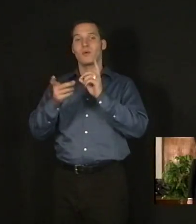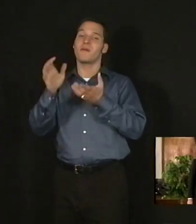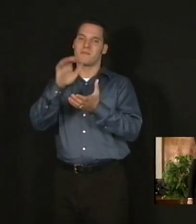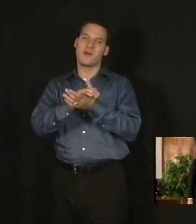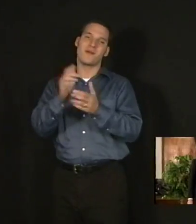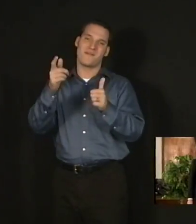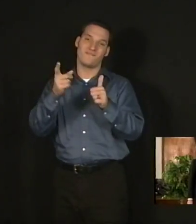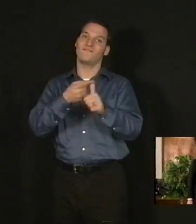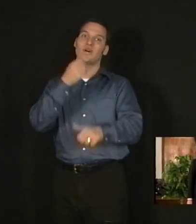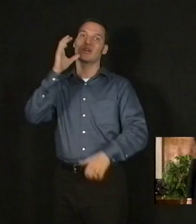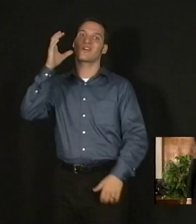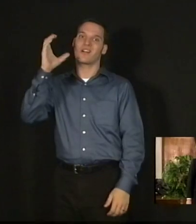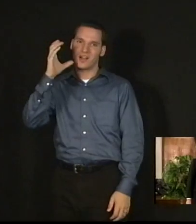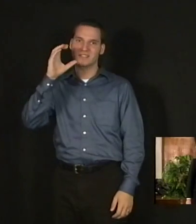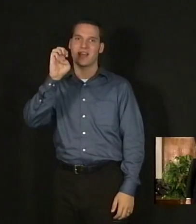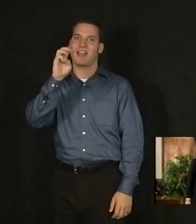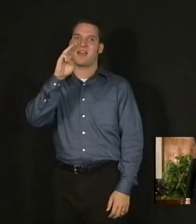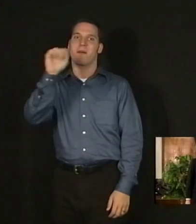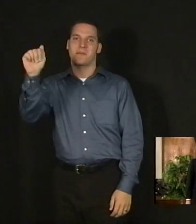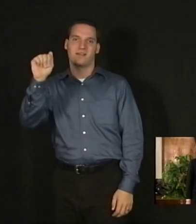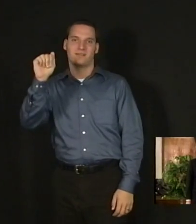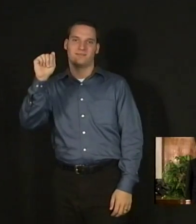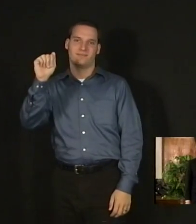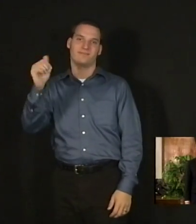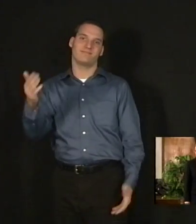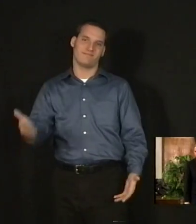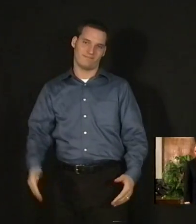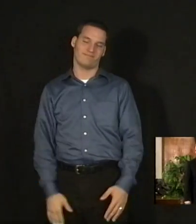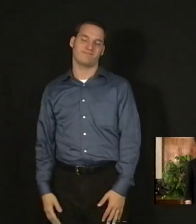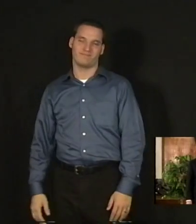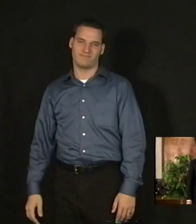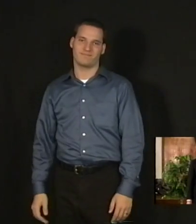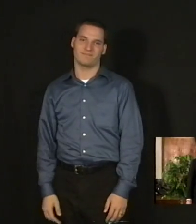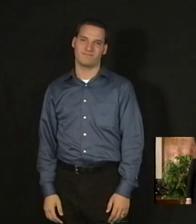Darwin finally married his first cousin, Emma Wedgwood. Nobody else would take him.